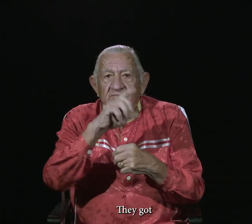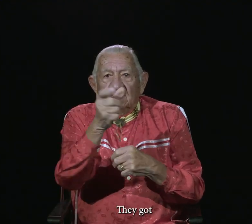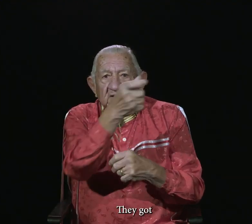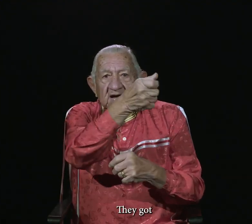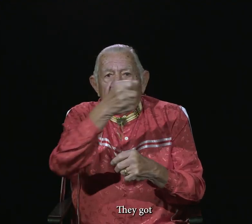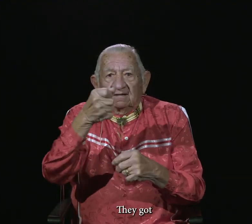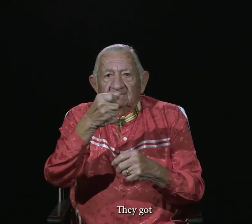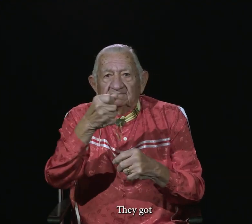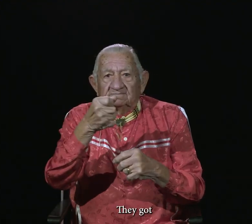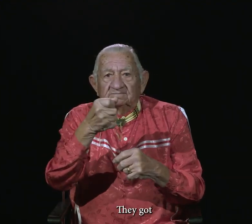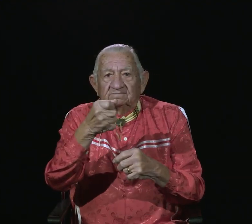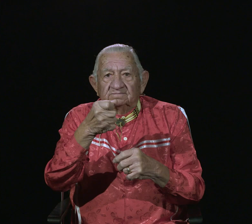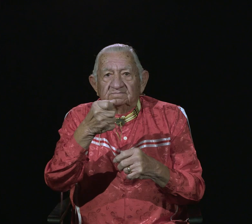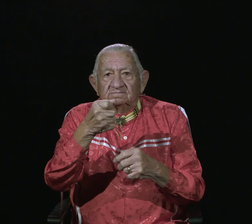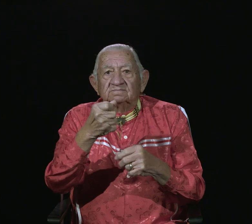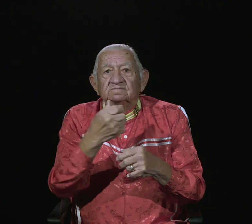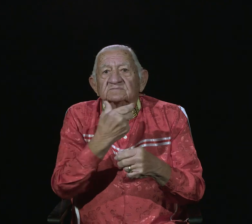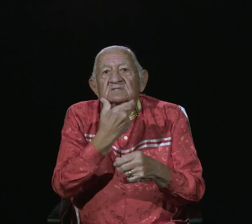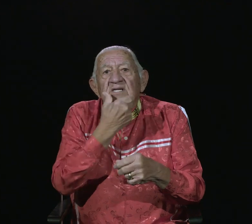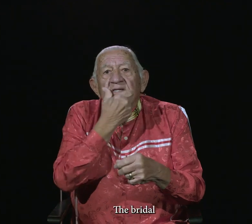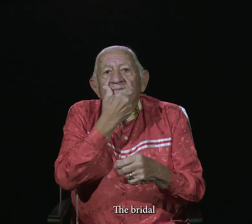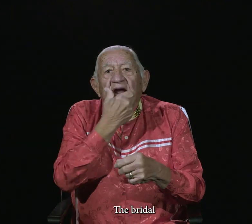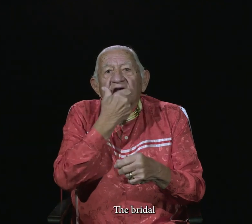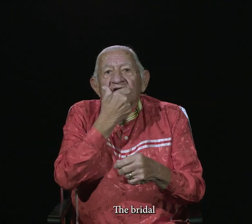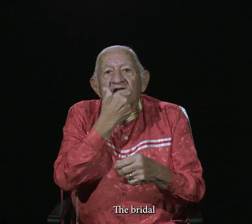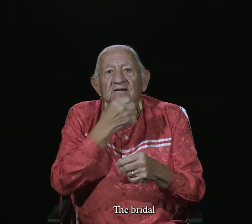They got the bridle,